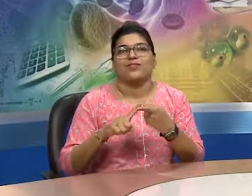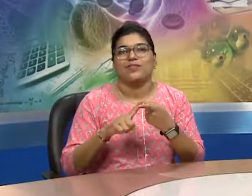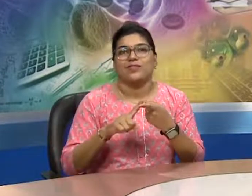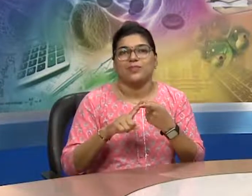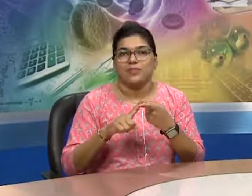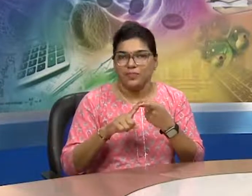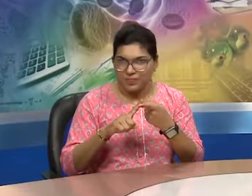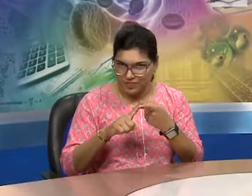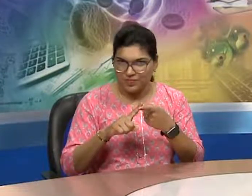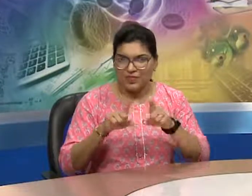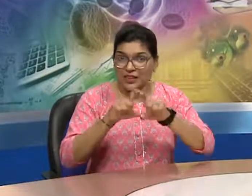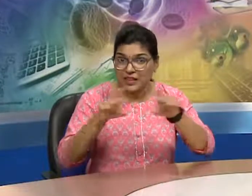niche.